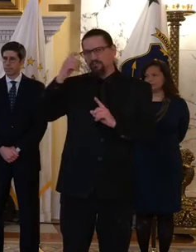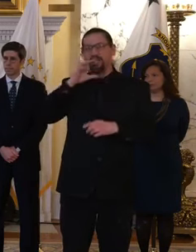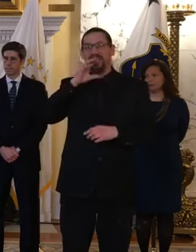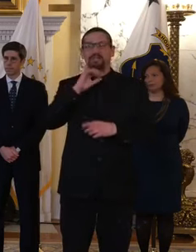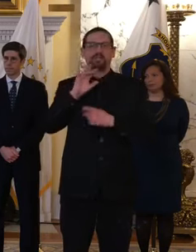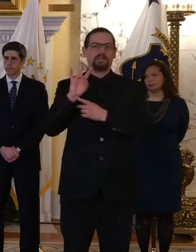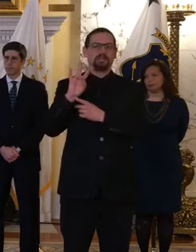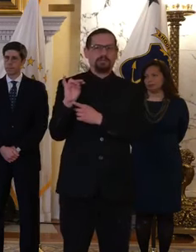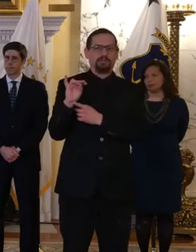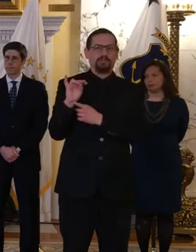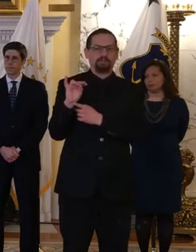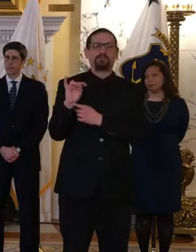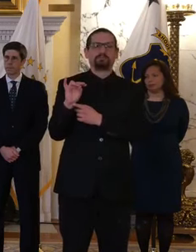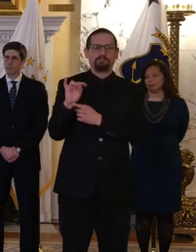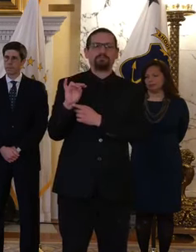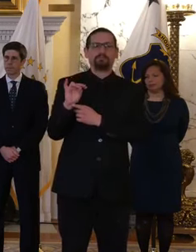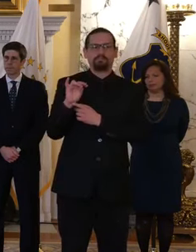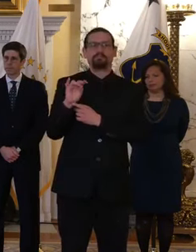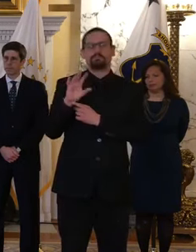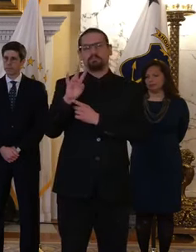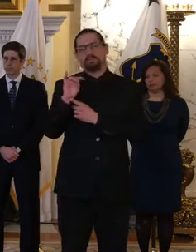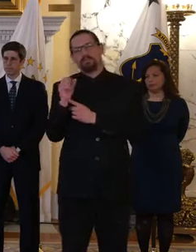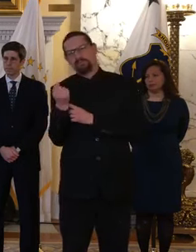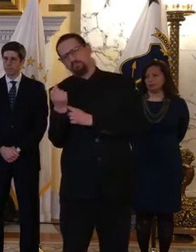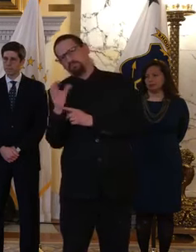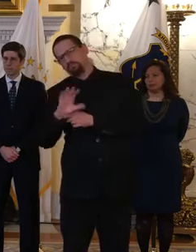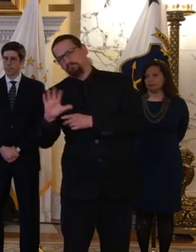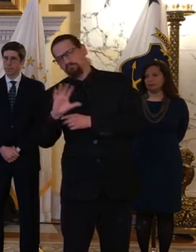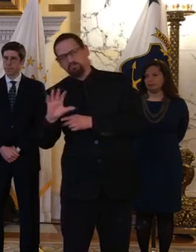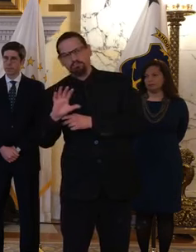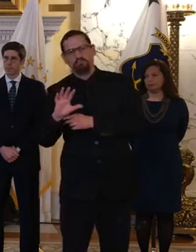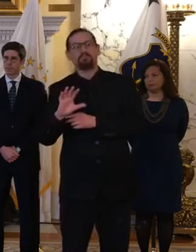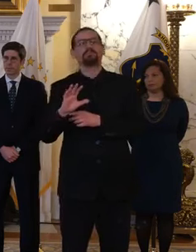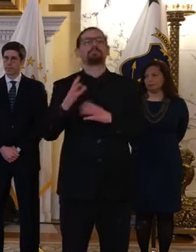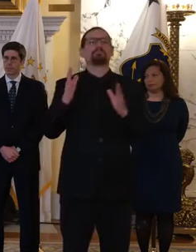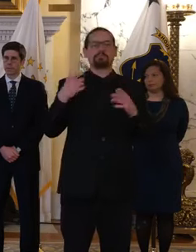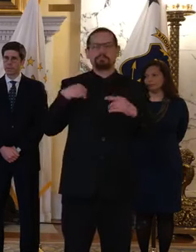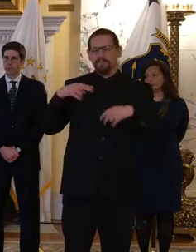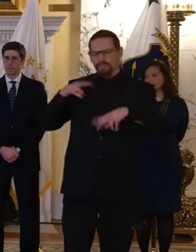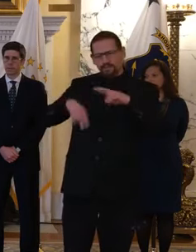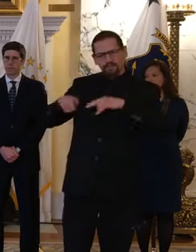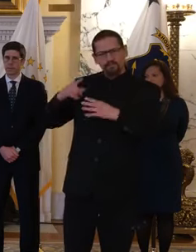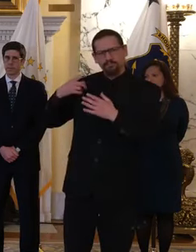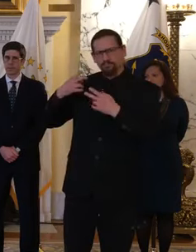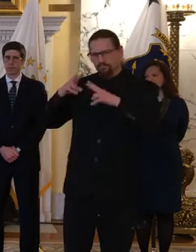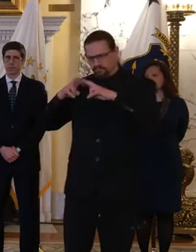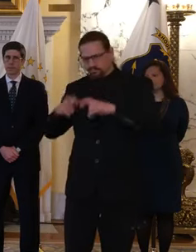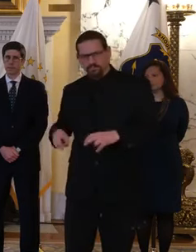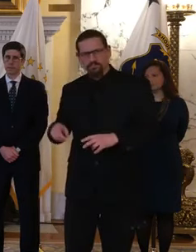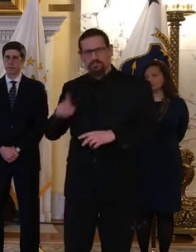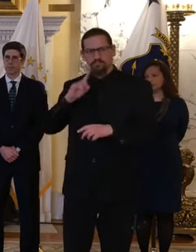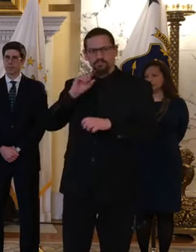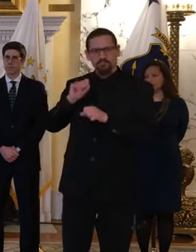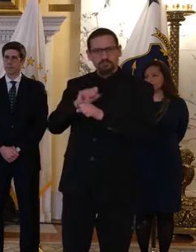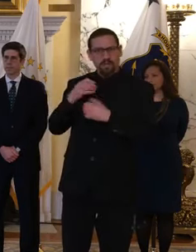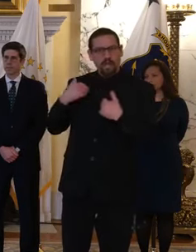are looking at right now is whether any underlying medical conditions were factors in his